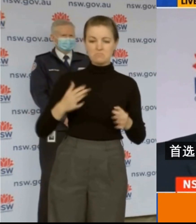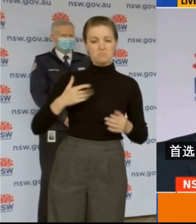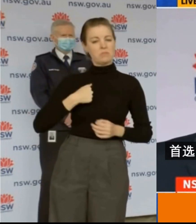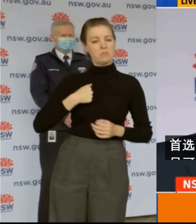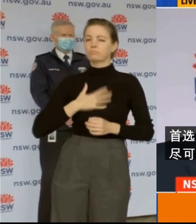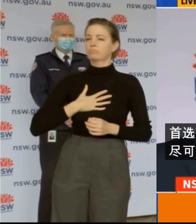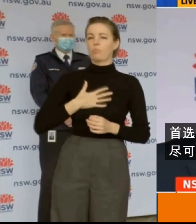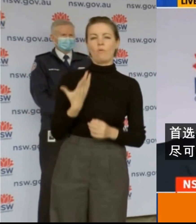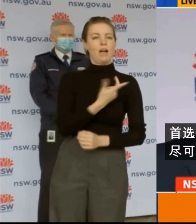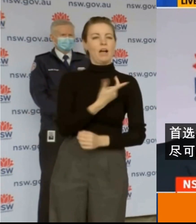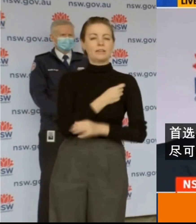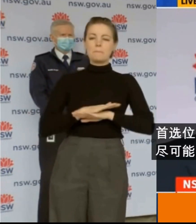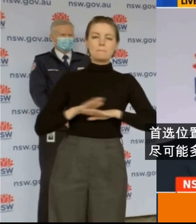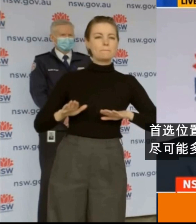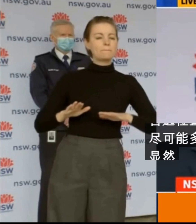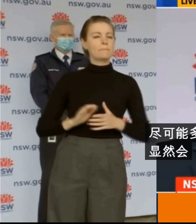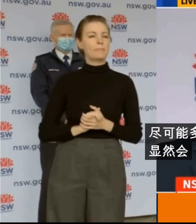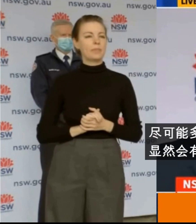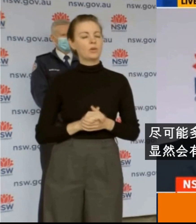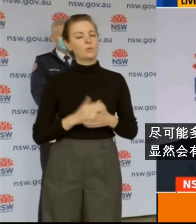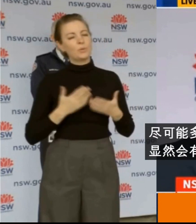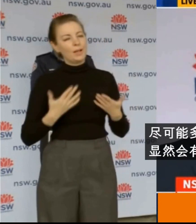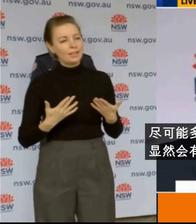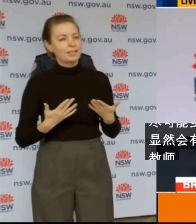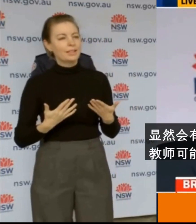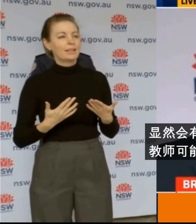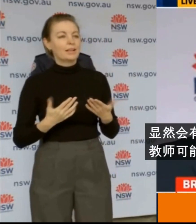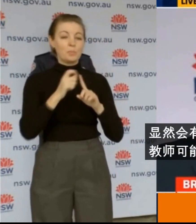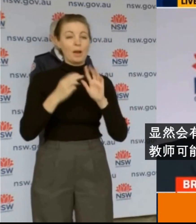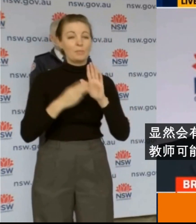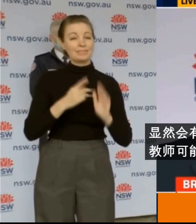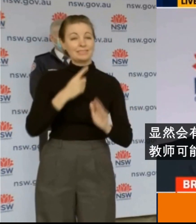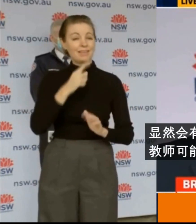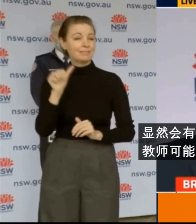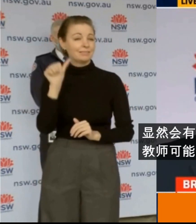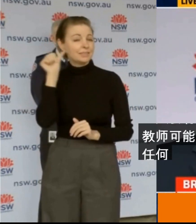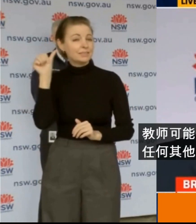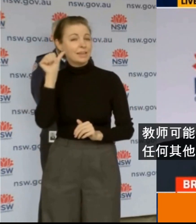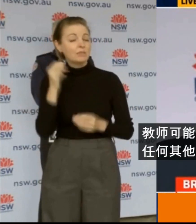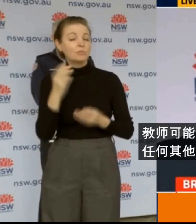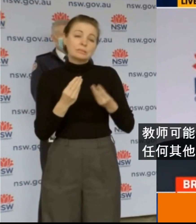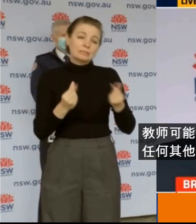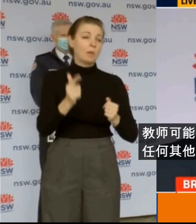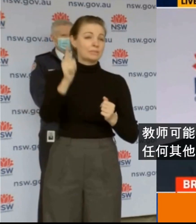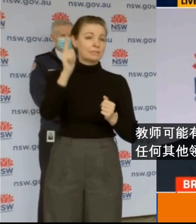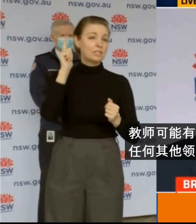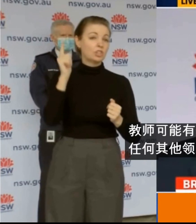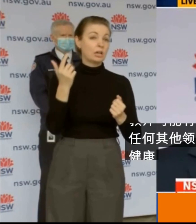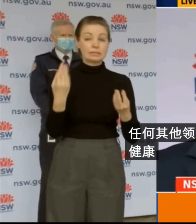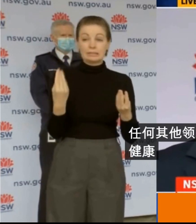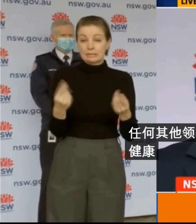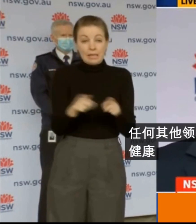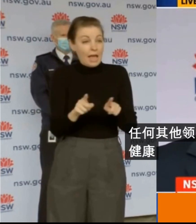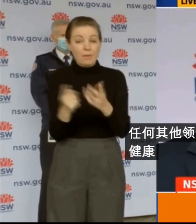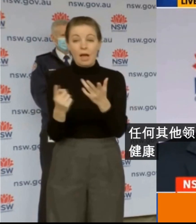would be that as many teachers as possible. I mean, obviously there would be some teachers who might have medical conditions, as in any other area. All of us may